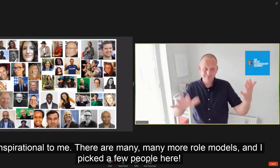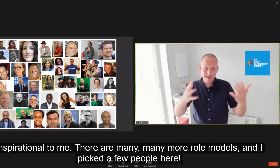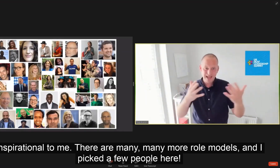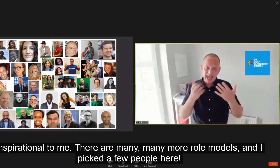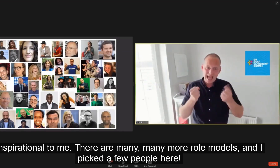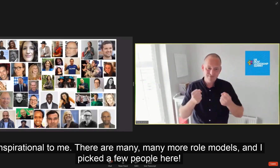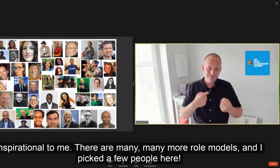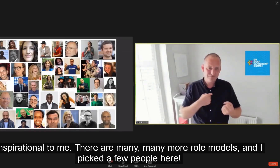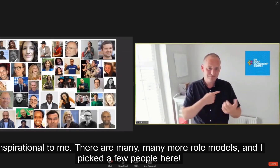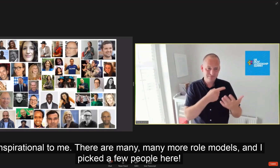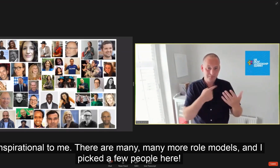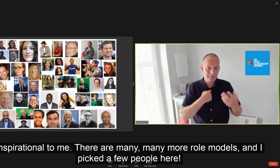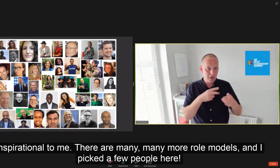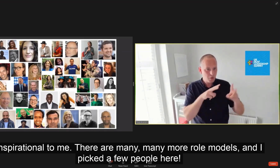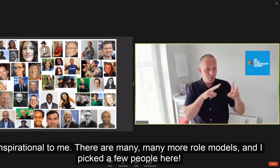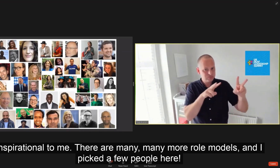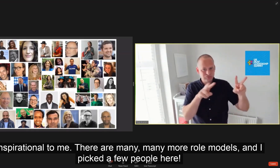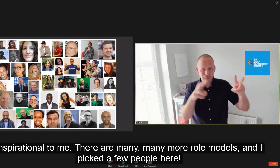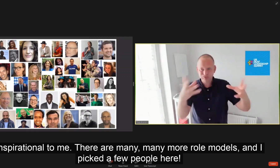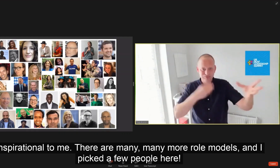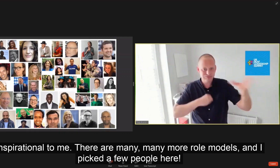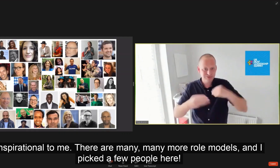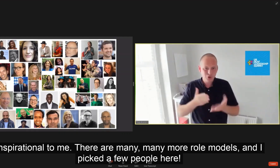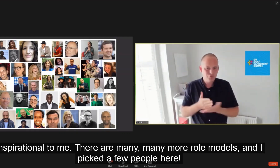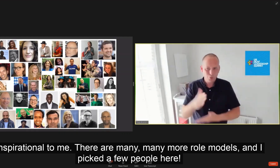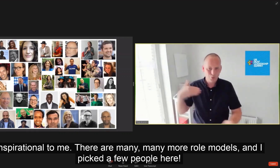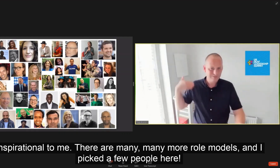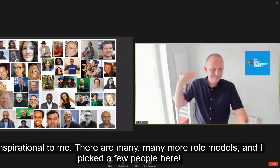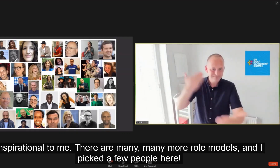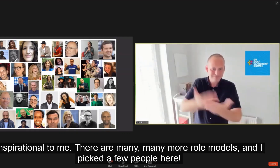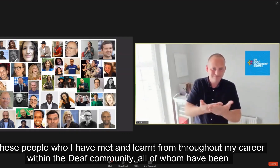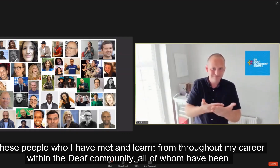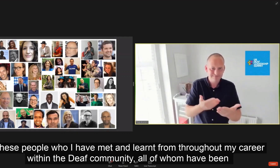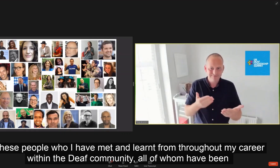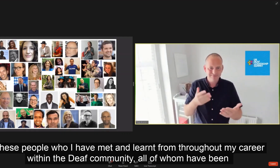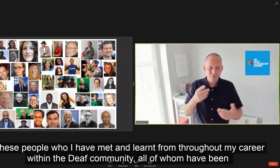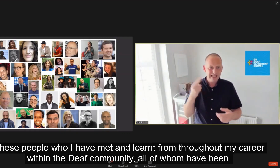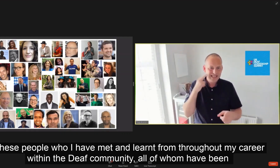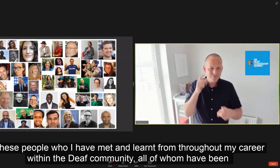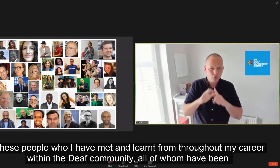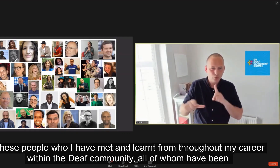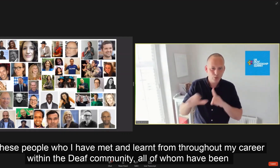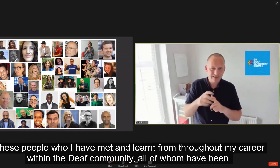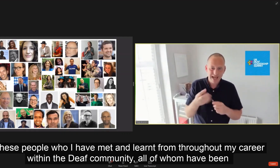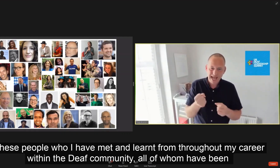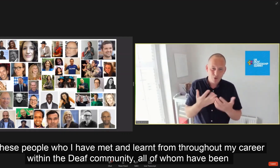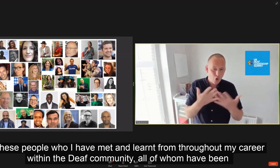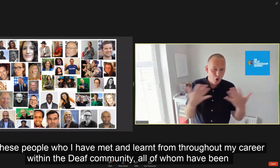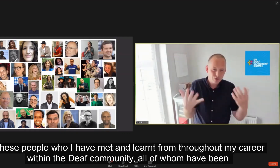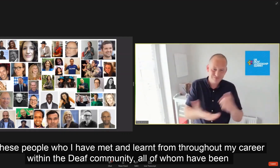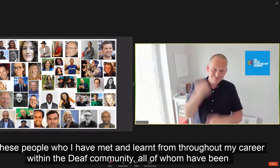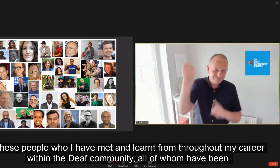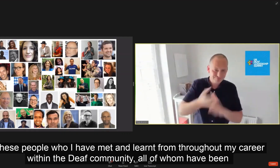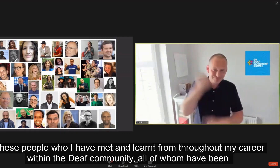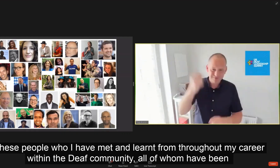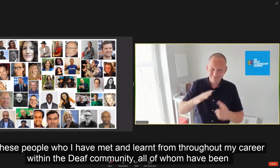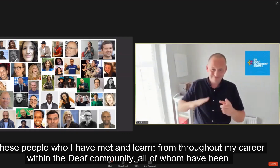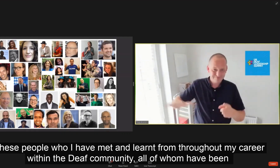many more role models. I've picked a few people here. People who I have met and learnt from throughout my career within the